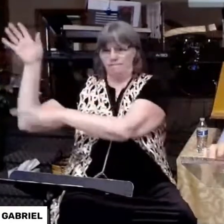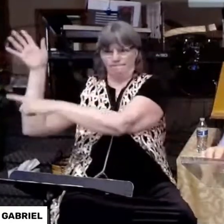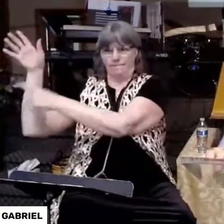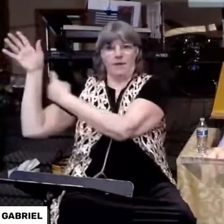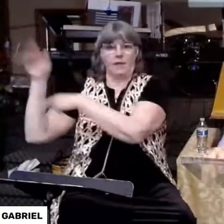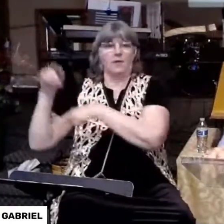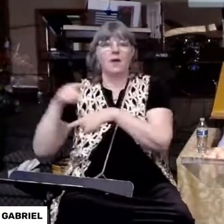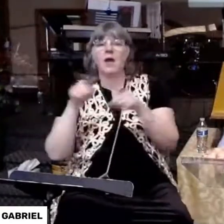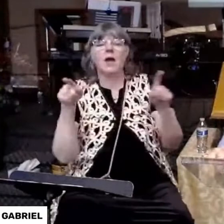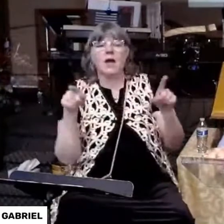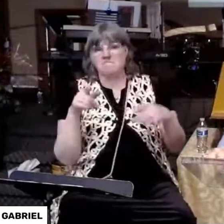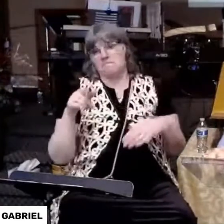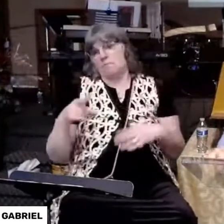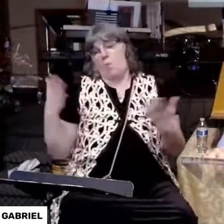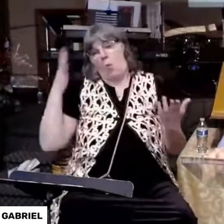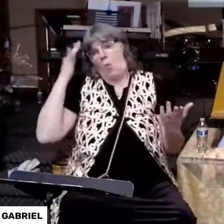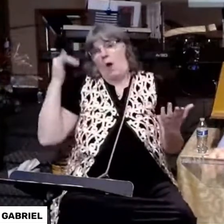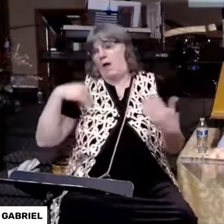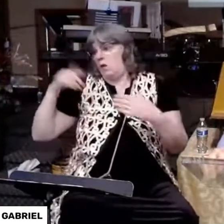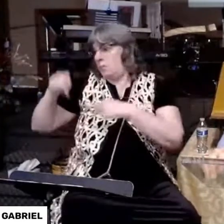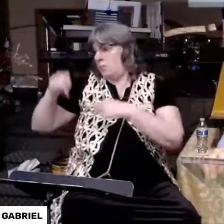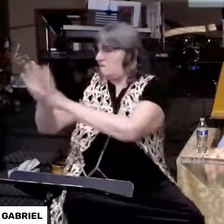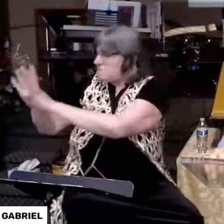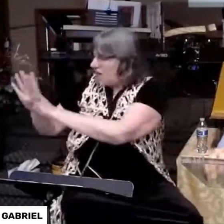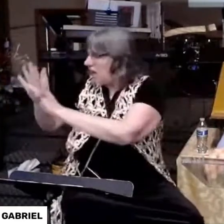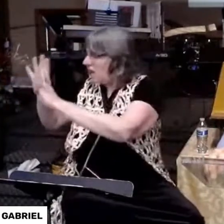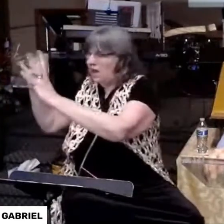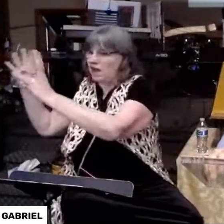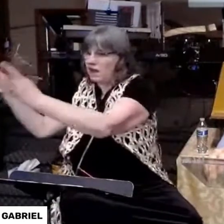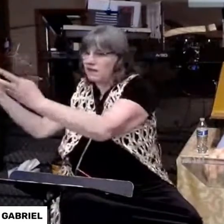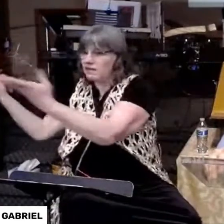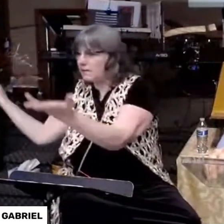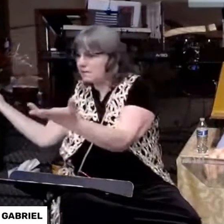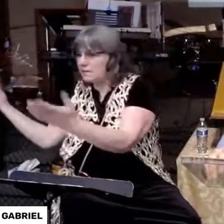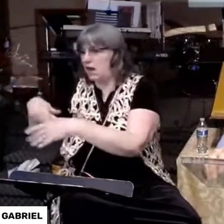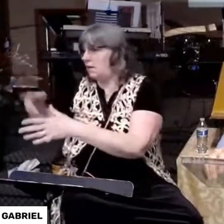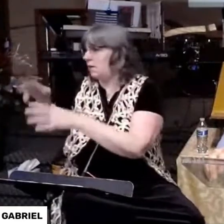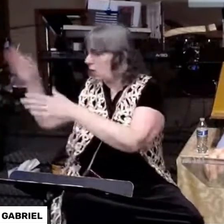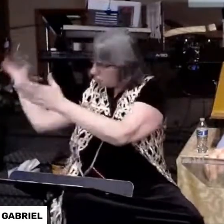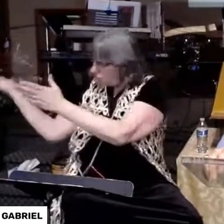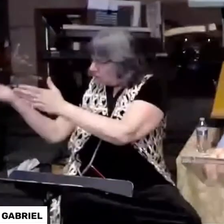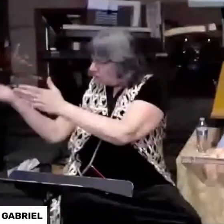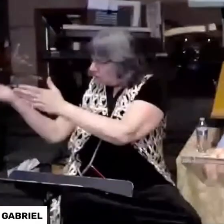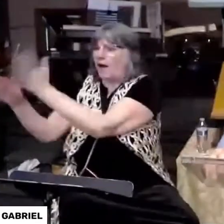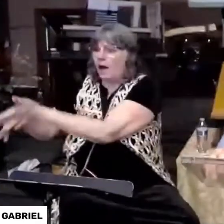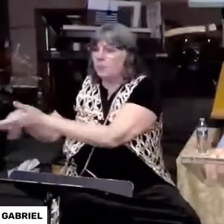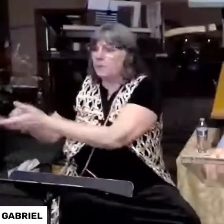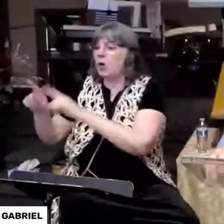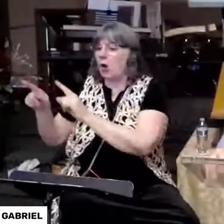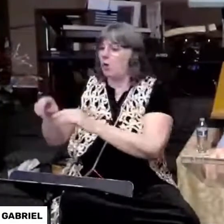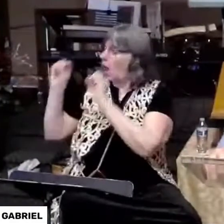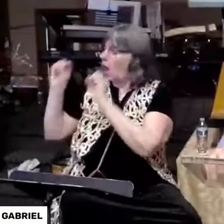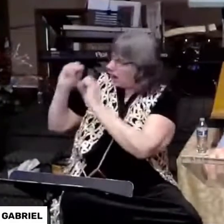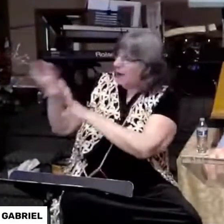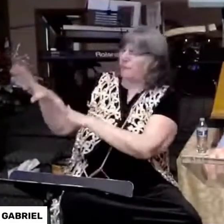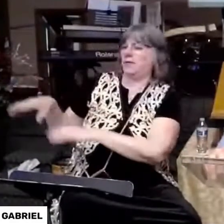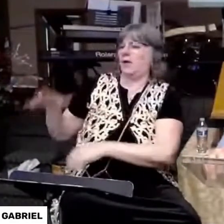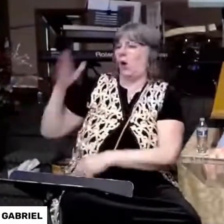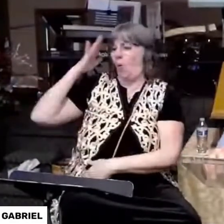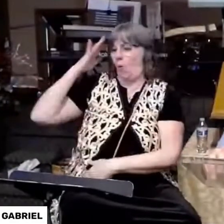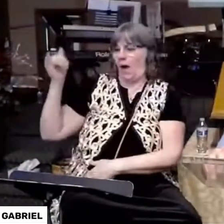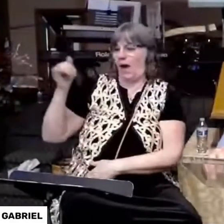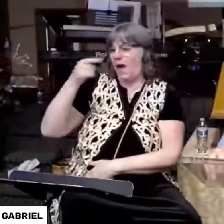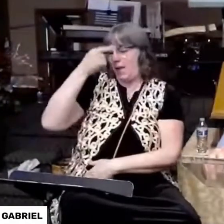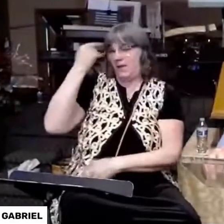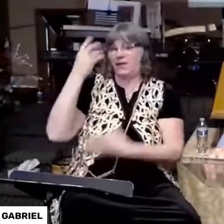didn't. He says, it's right there. Nice fruit on it. Don't eat it. He had to give us a